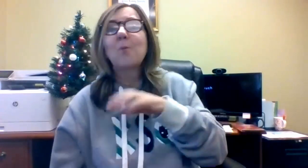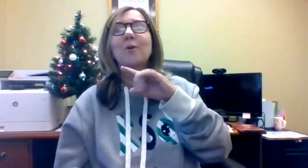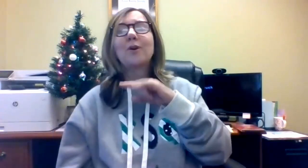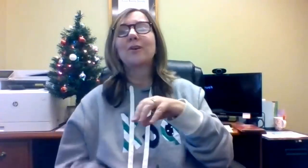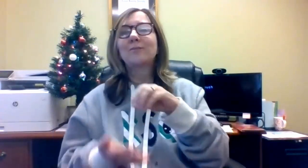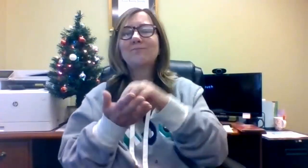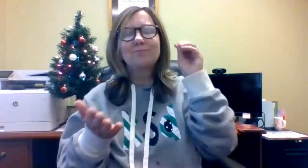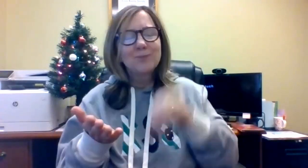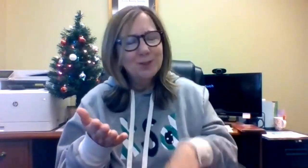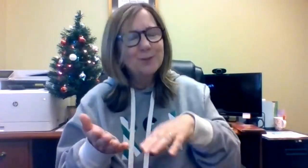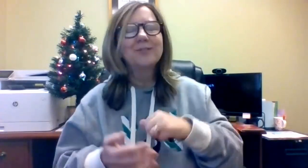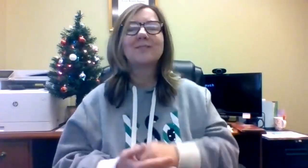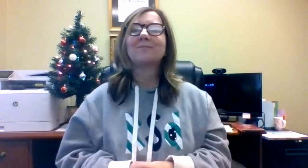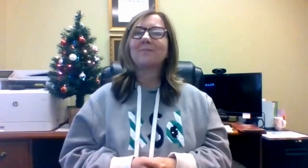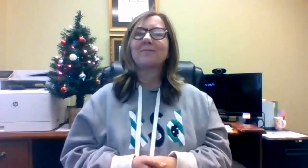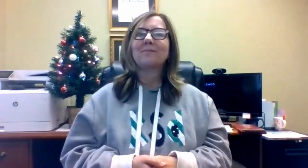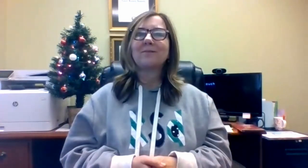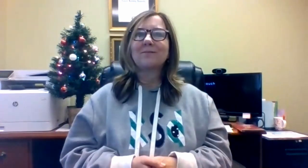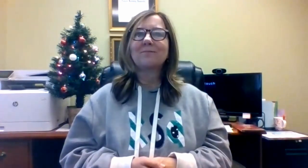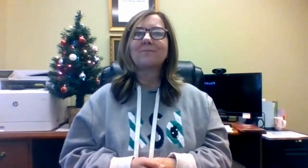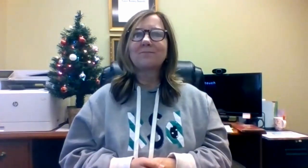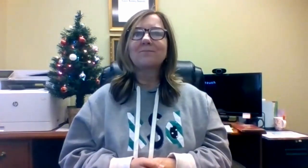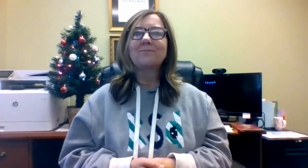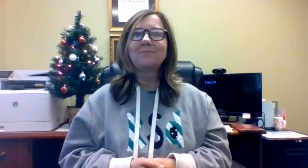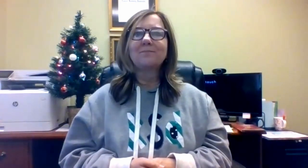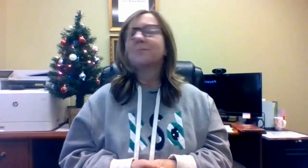We are going to go find him for all of our KSD students.